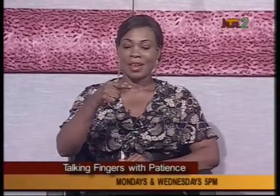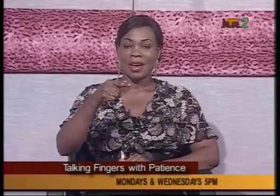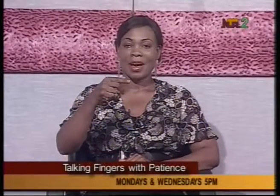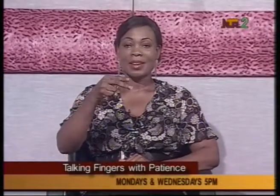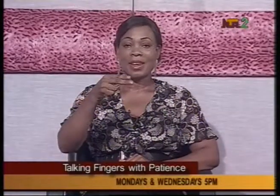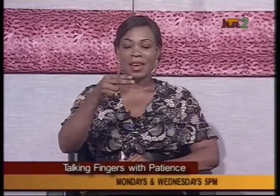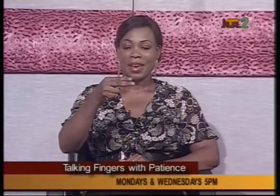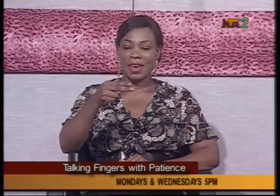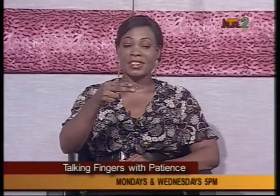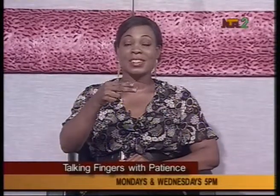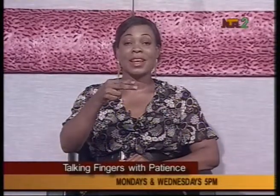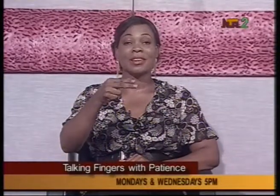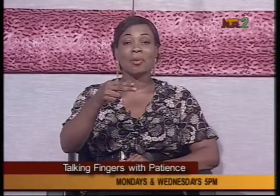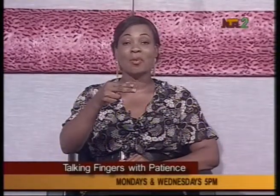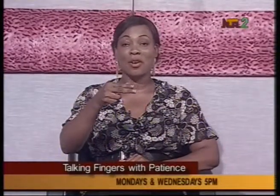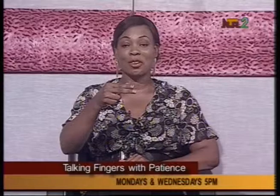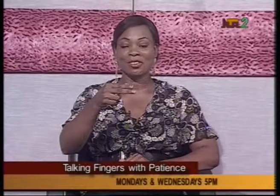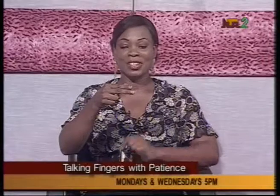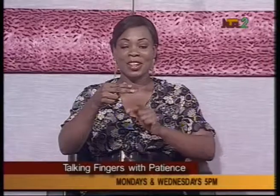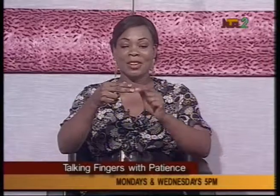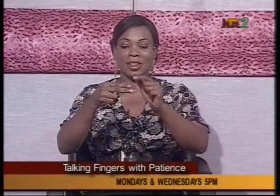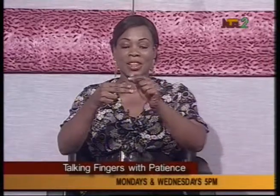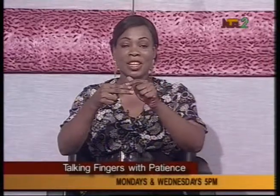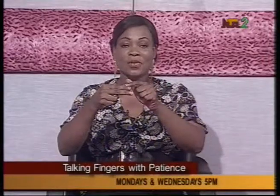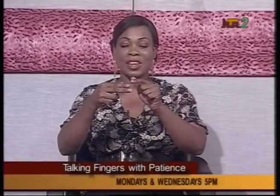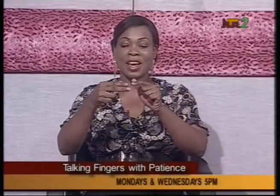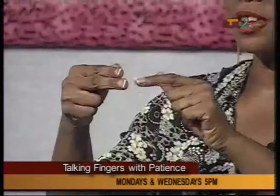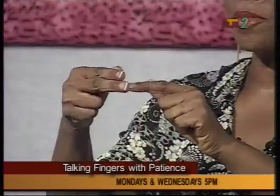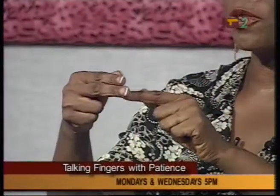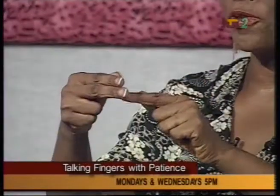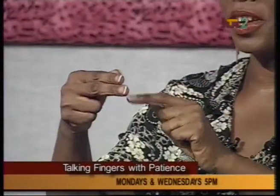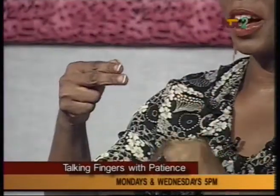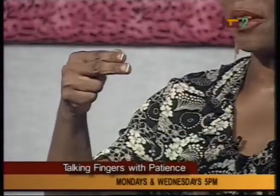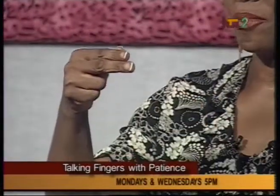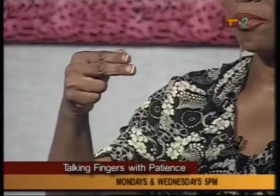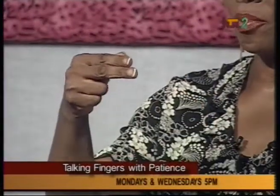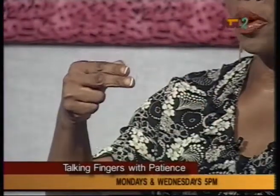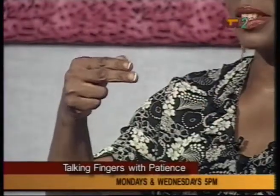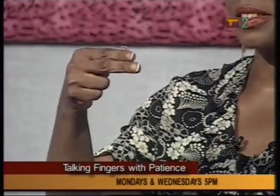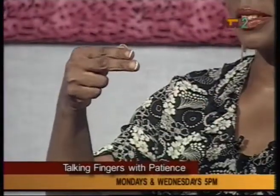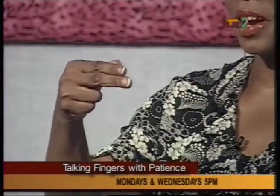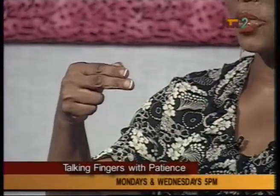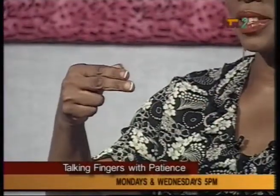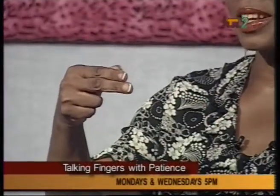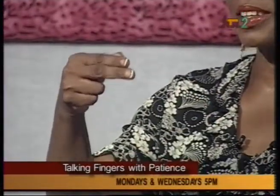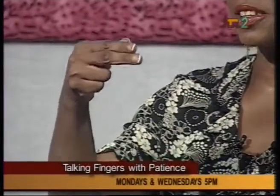And H is like a double barrel. The index finger and the middle finger point sideways. That's letter